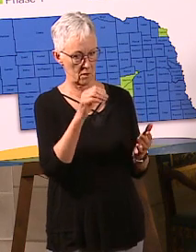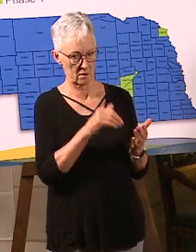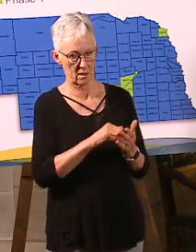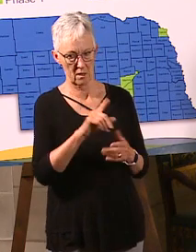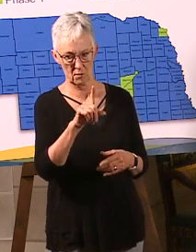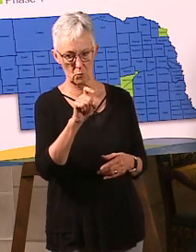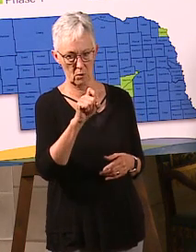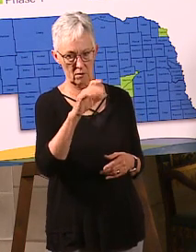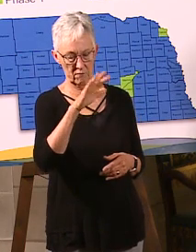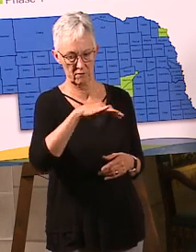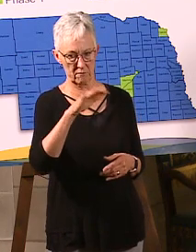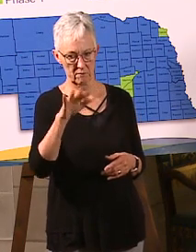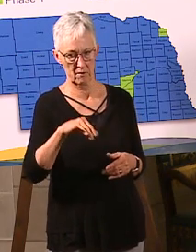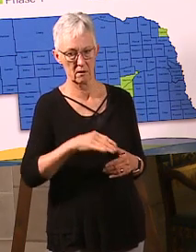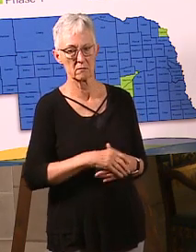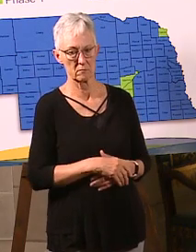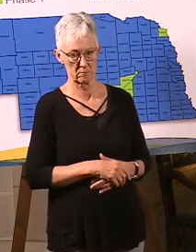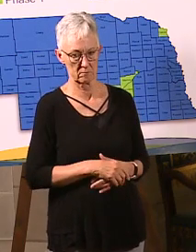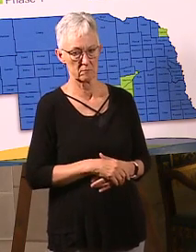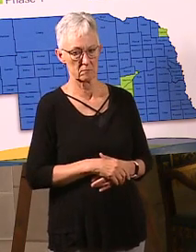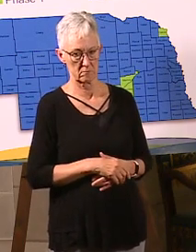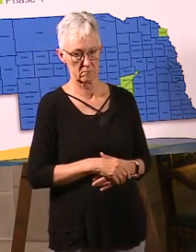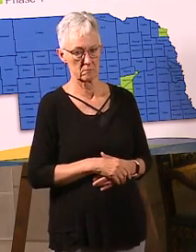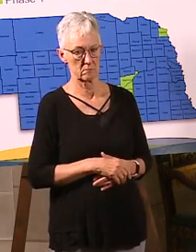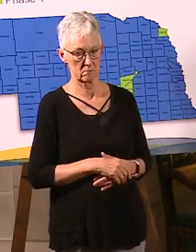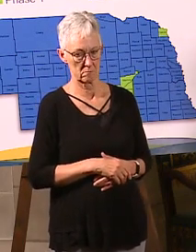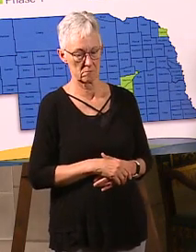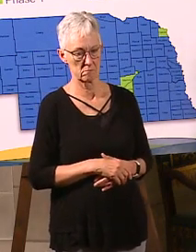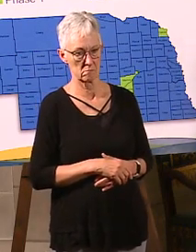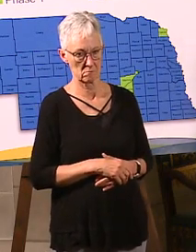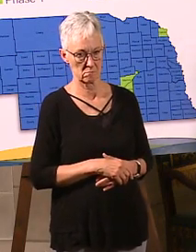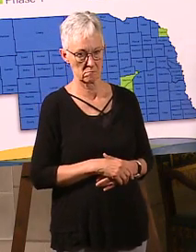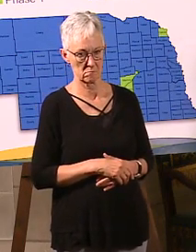1,155. So yesterday was 1,155.